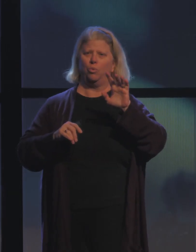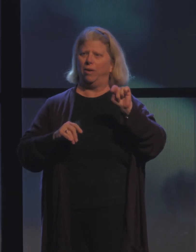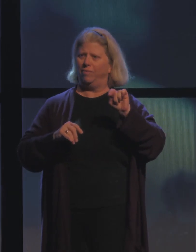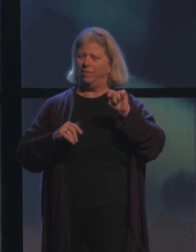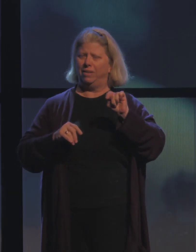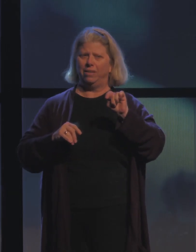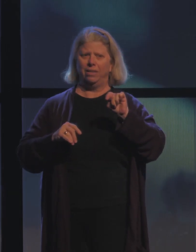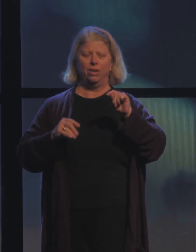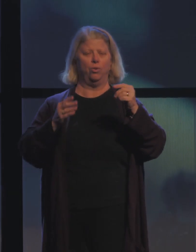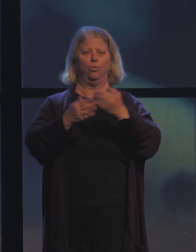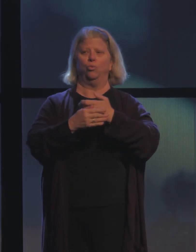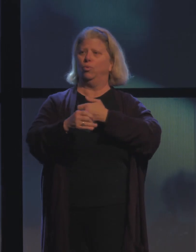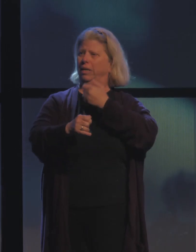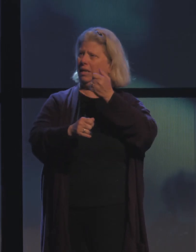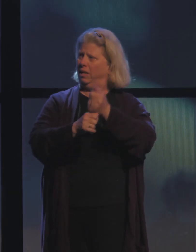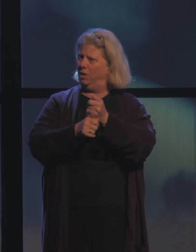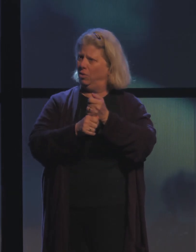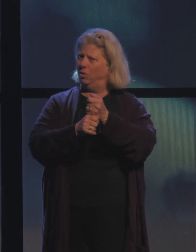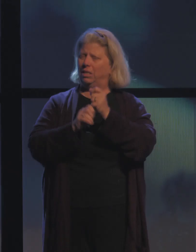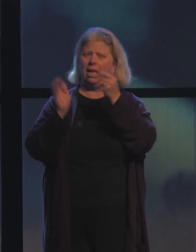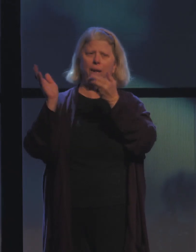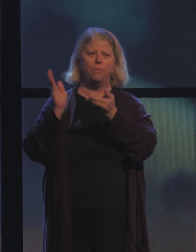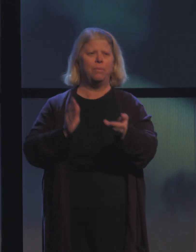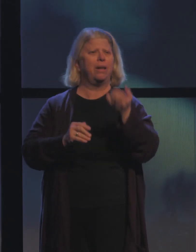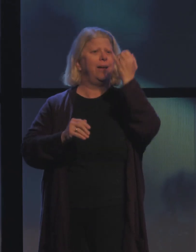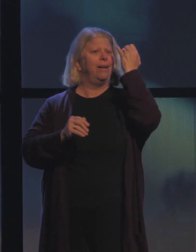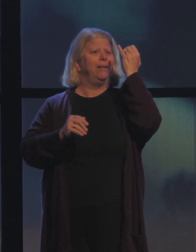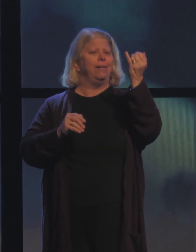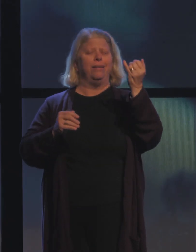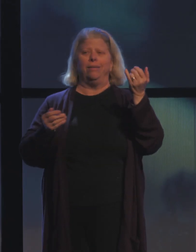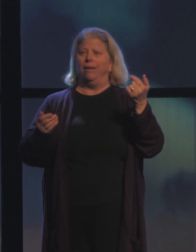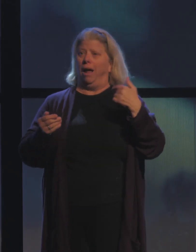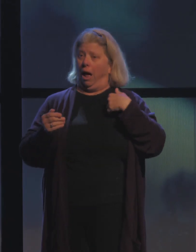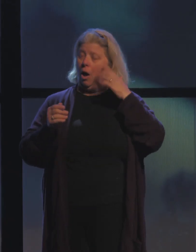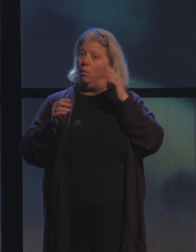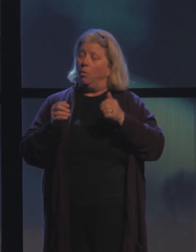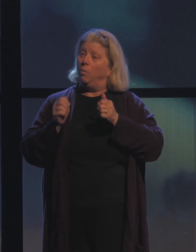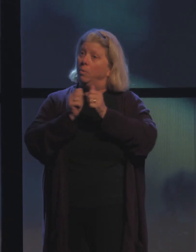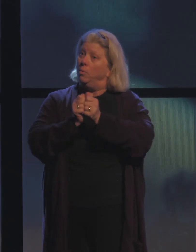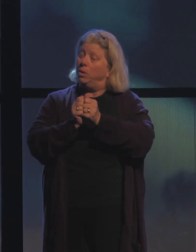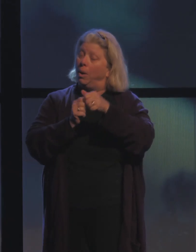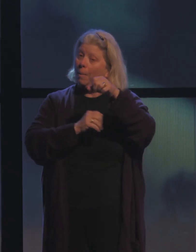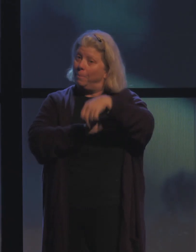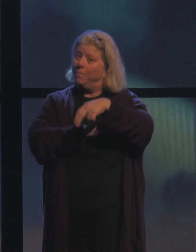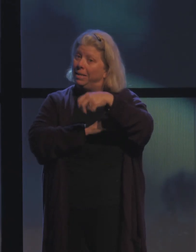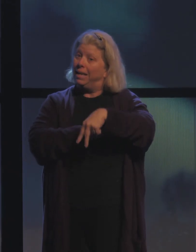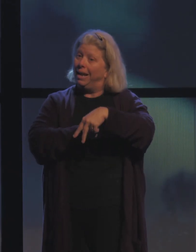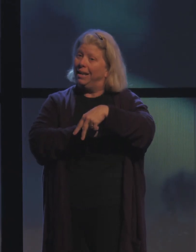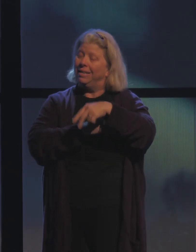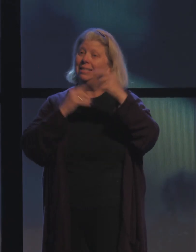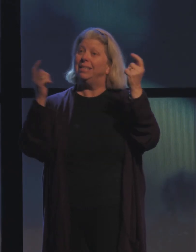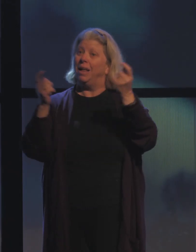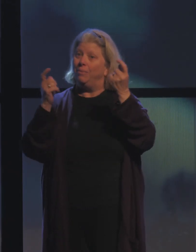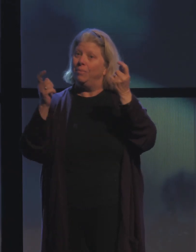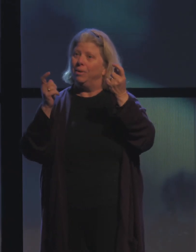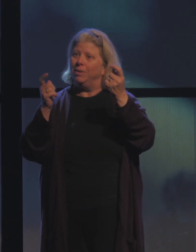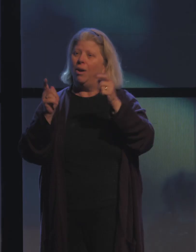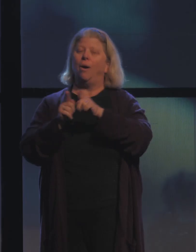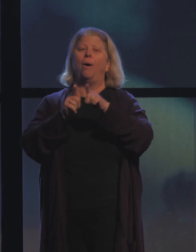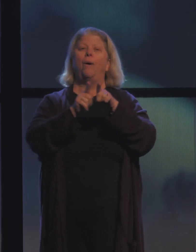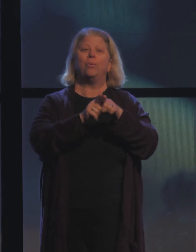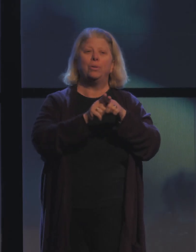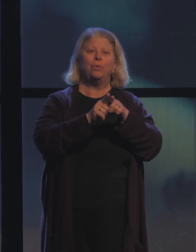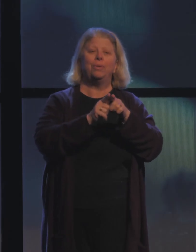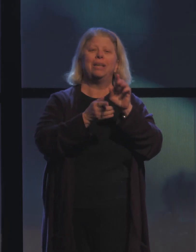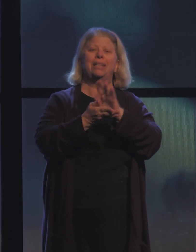that New Year's can bring this idea of, hey, I want to be with you at midnight. I want to have the celebration, but I'm also going to